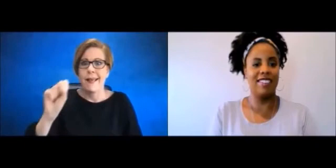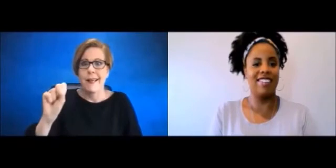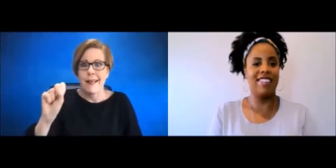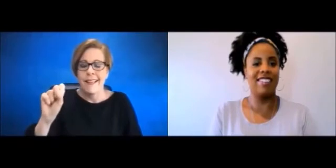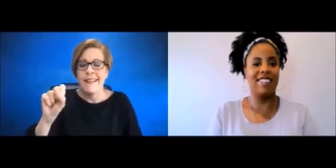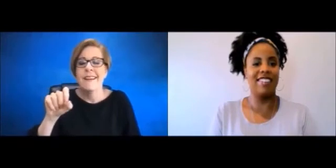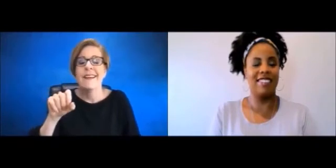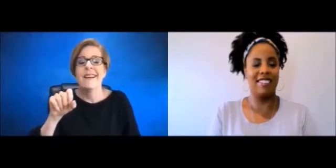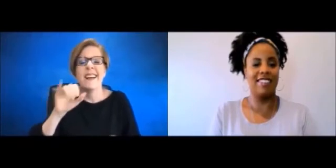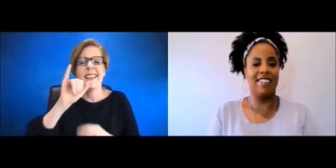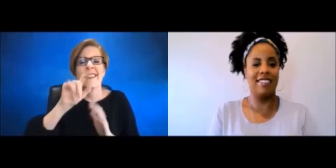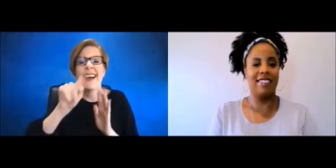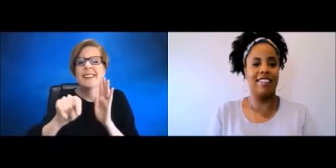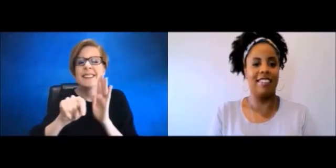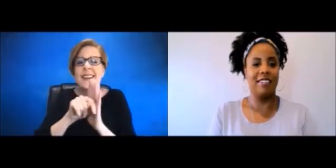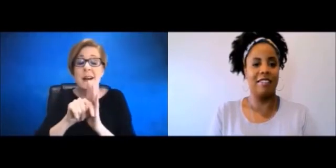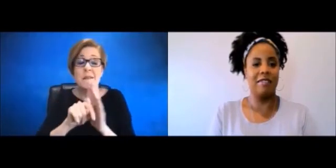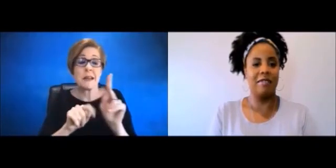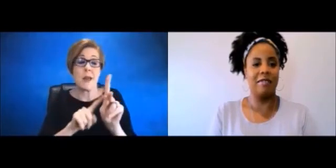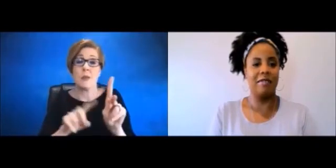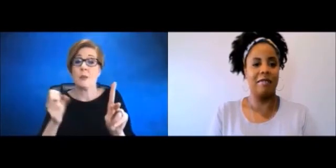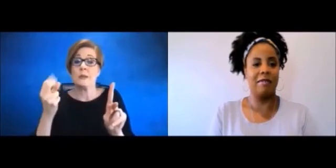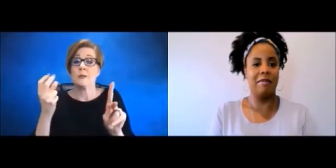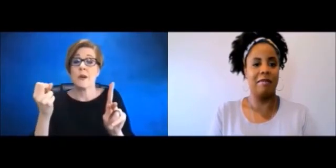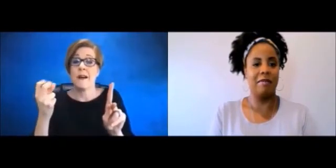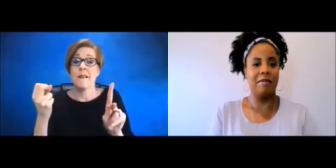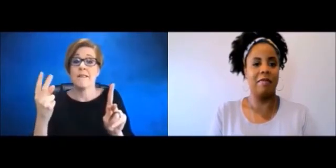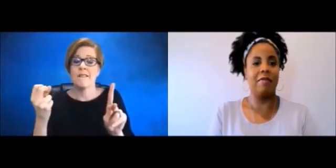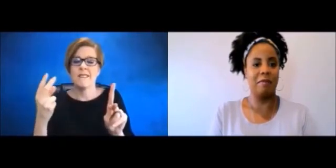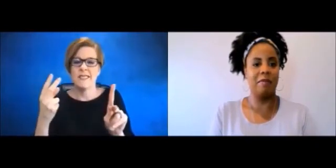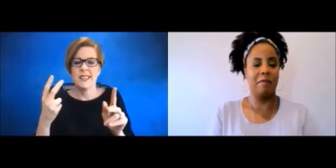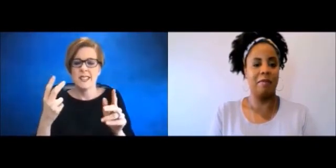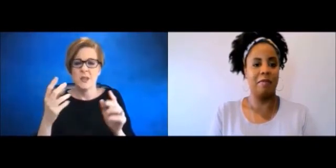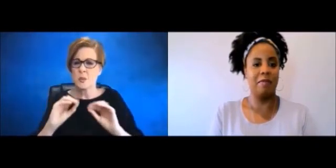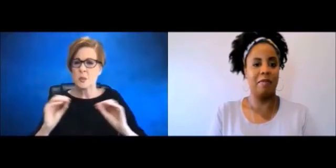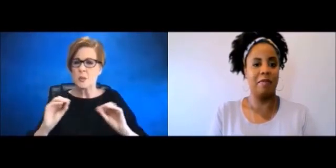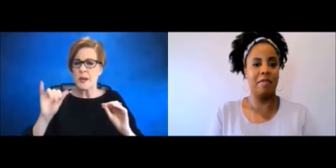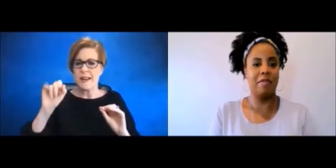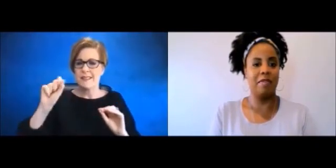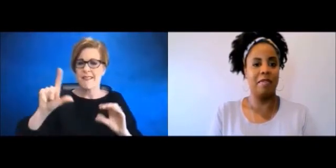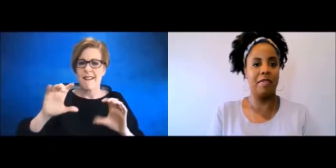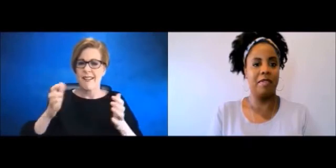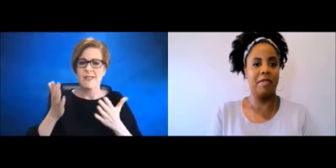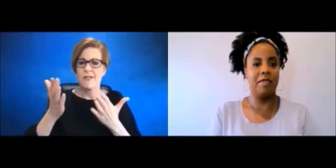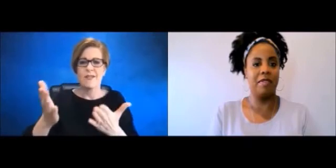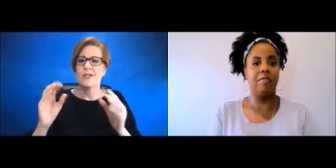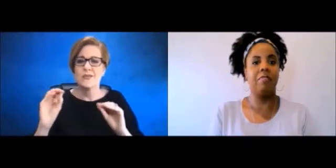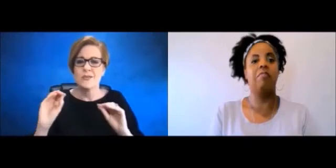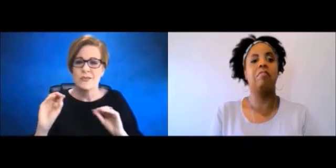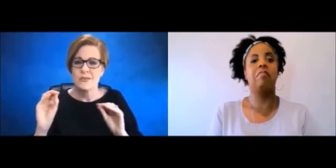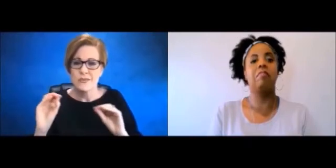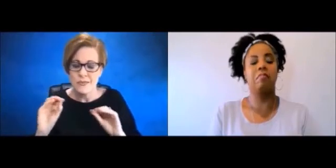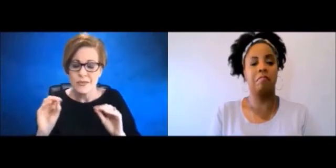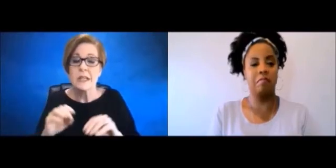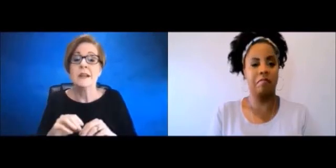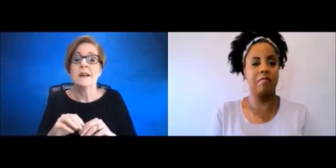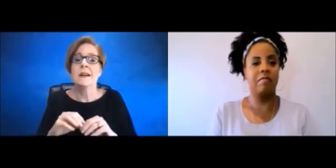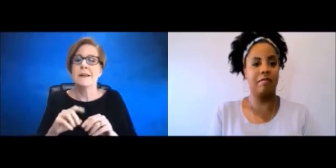was completely enthralled with. At that time, there were no ASL classes offered in K through 12